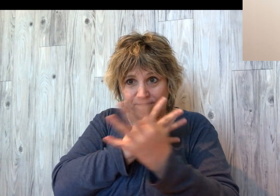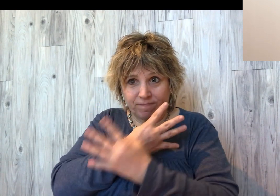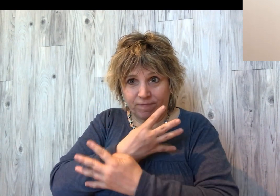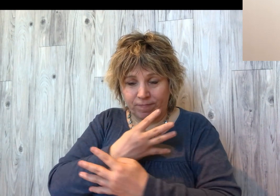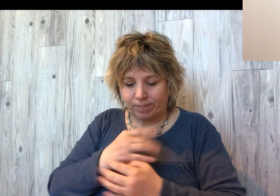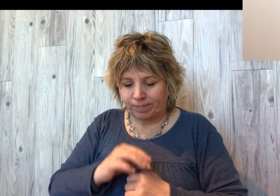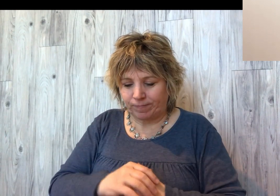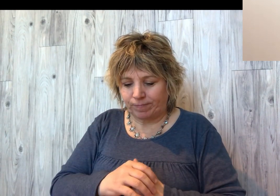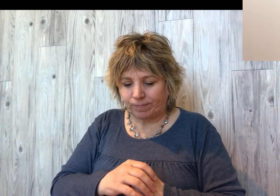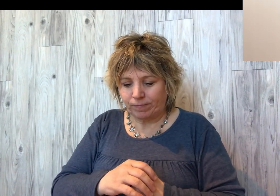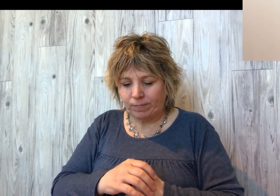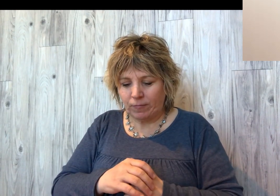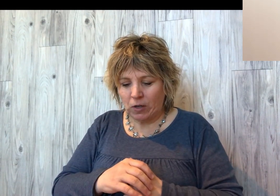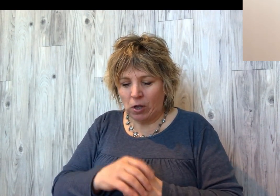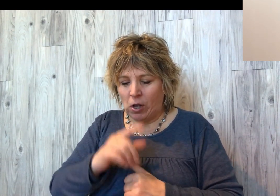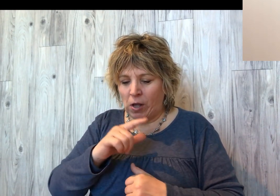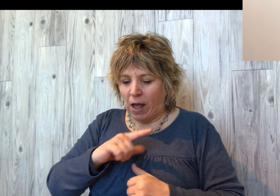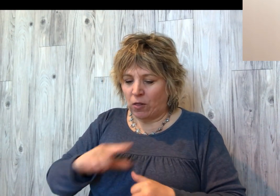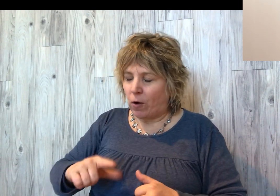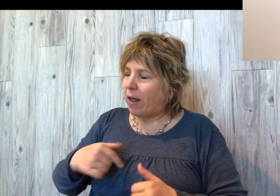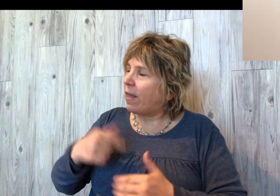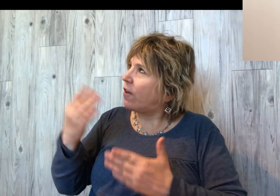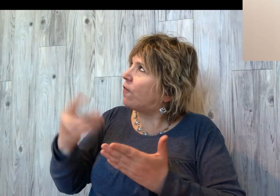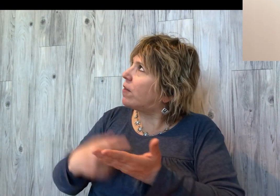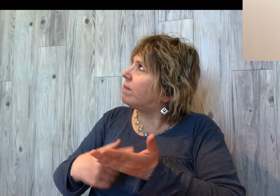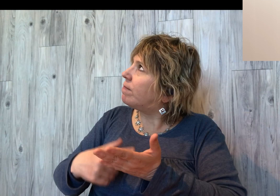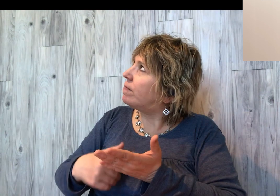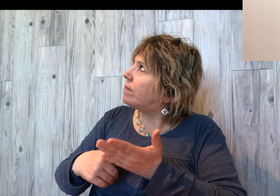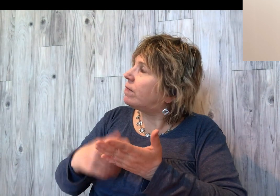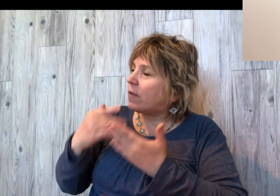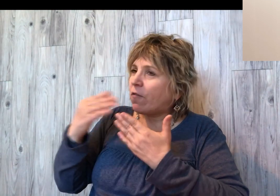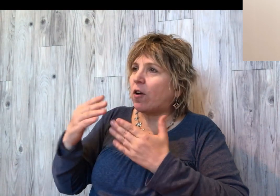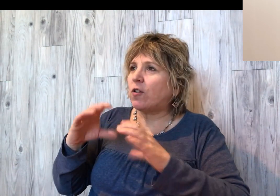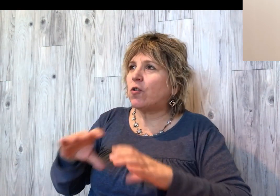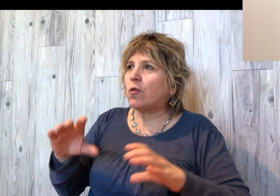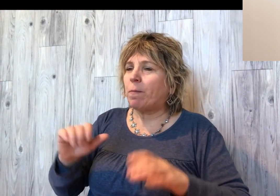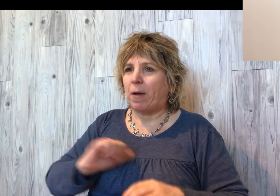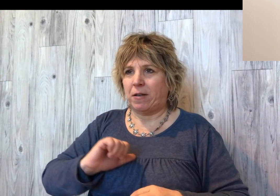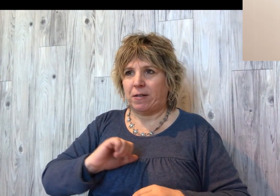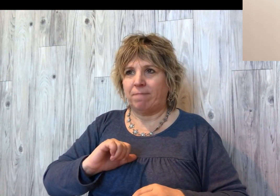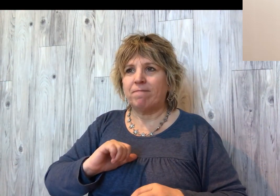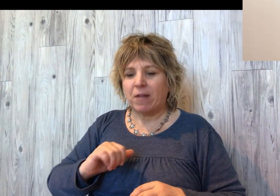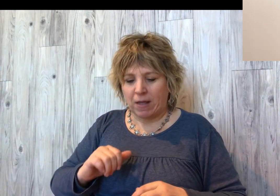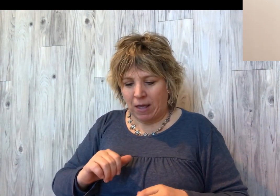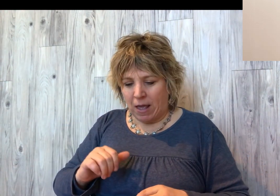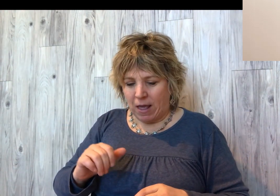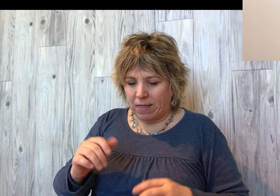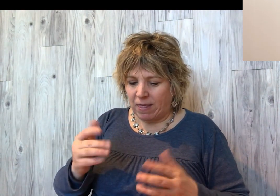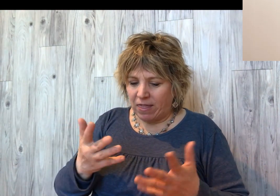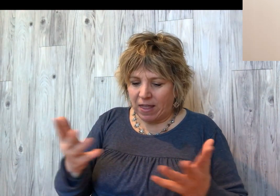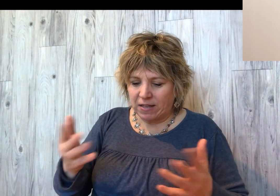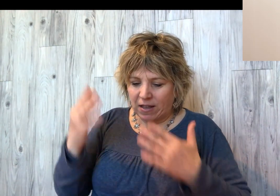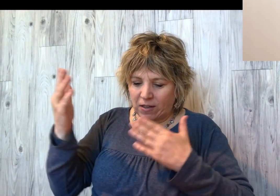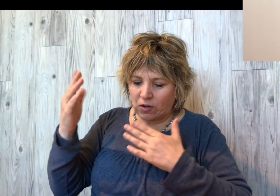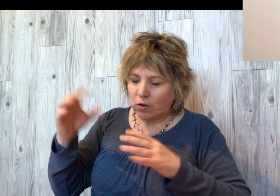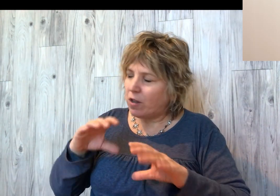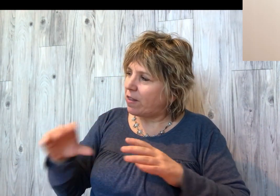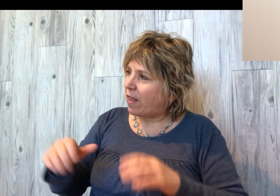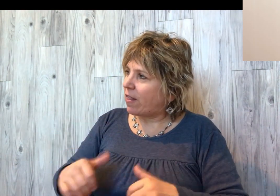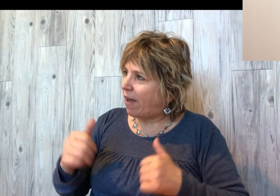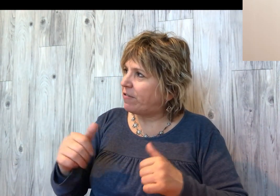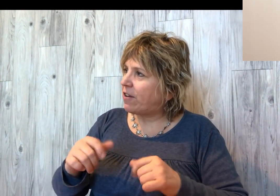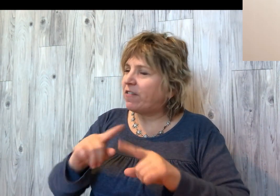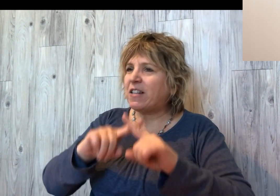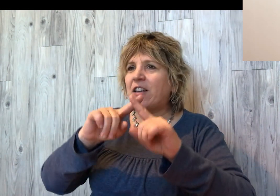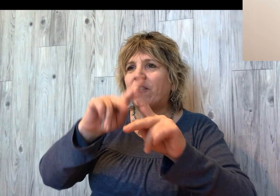just a moment. Let's pray together. Lord, I thank you for this series. I thank you for what you've been doing in my own heart, the reminders that you've given me. I thank you for what you